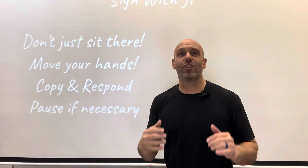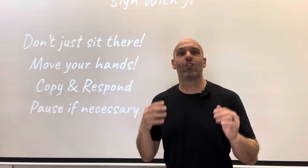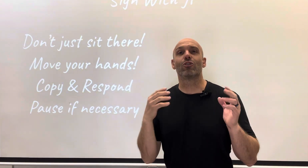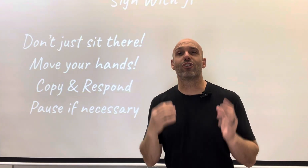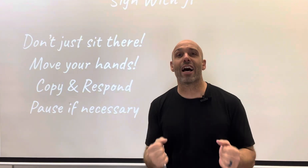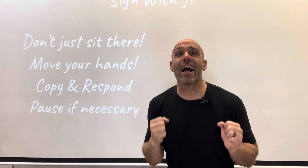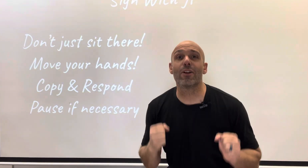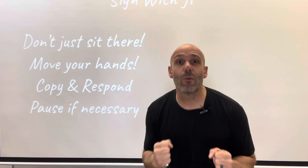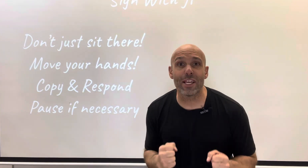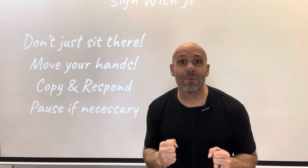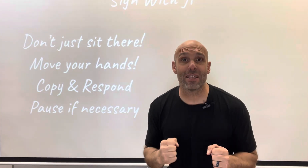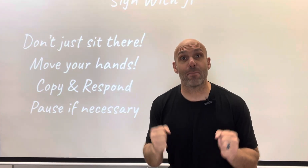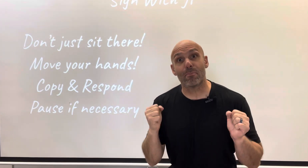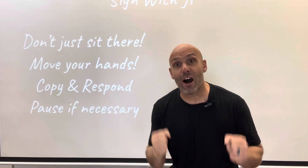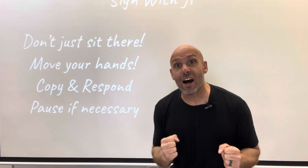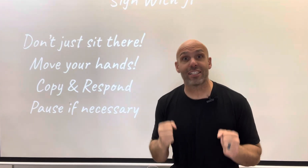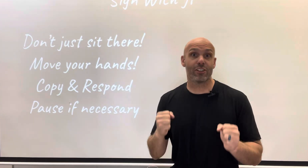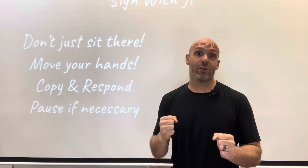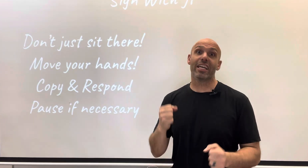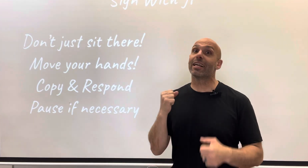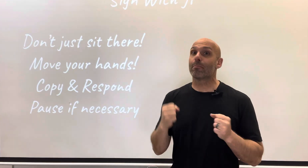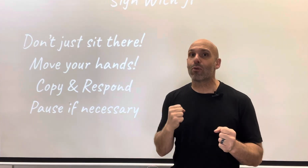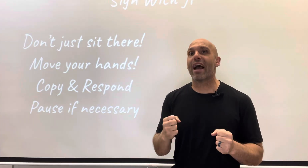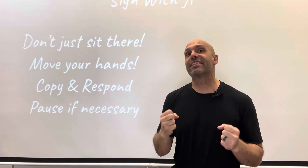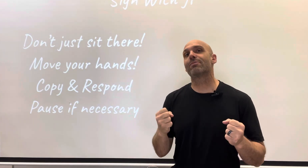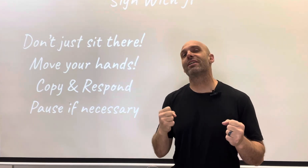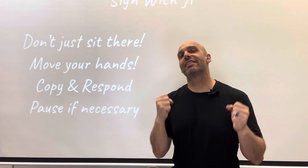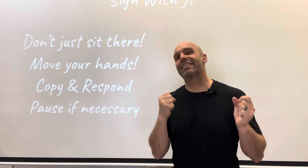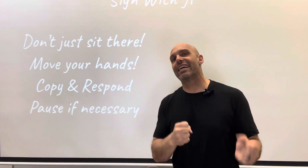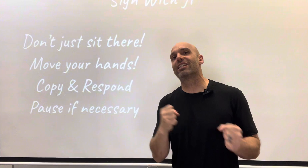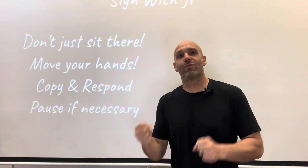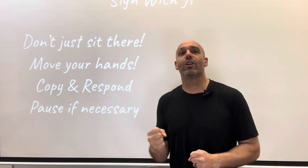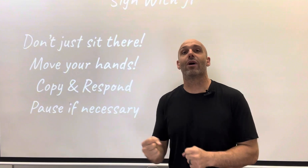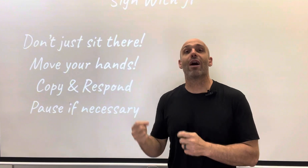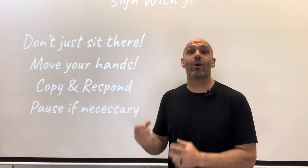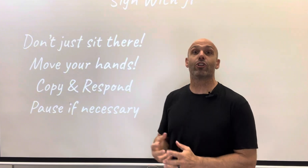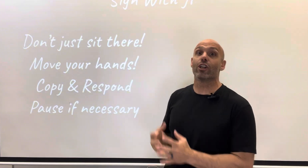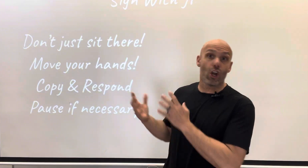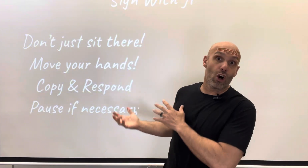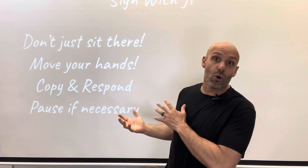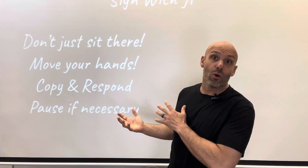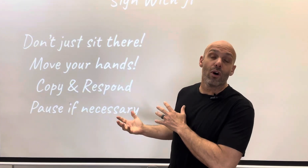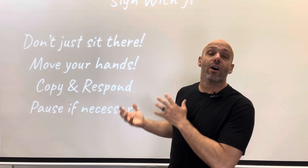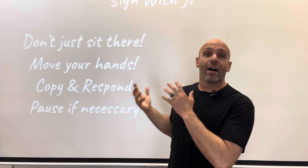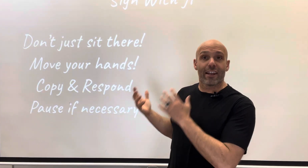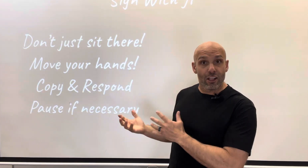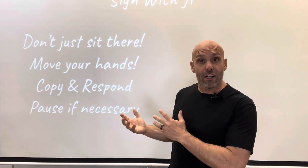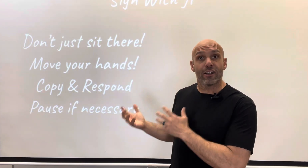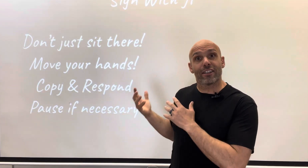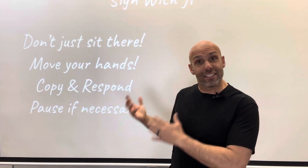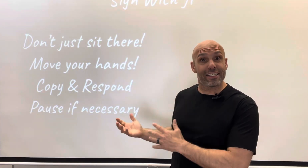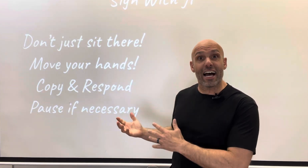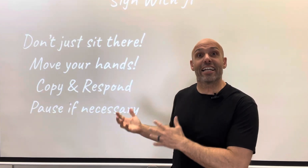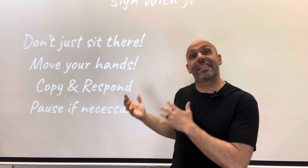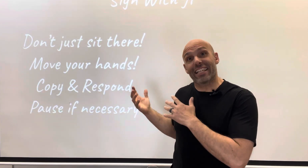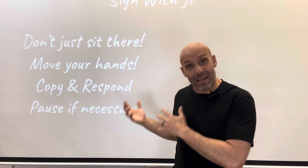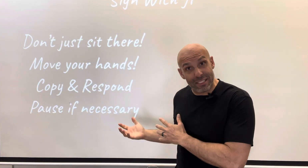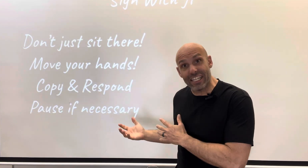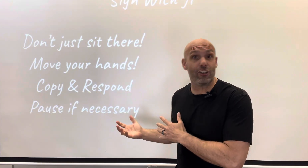so sign with me. Pause as you need and practice, because at the end of this video, I want you to know and learn the signs that I'm teaching